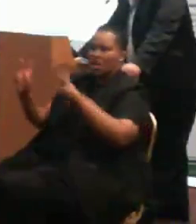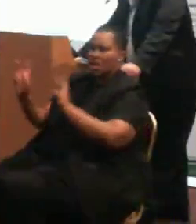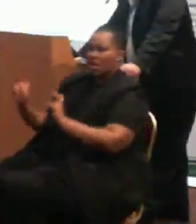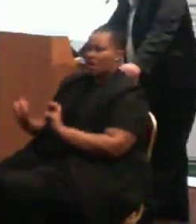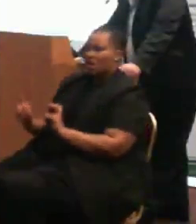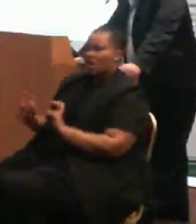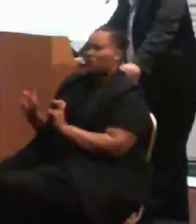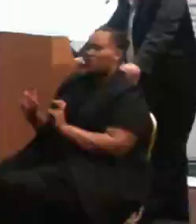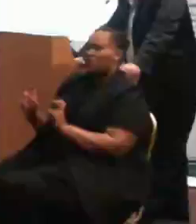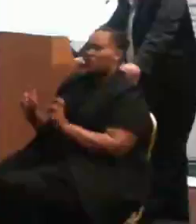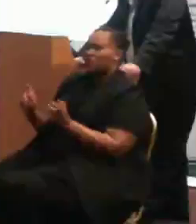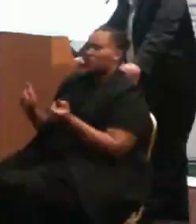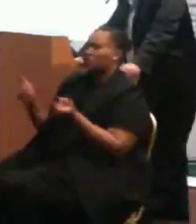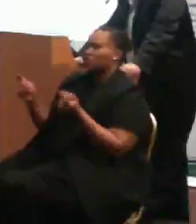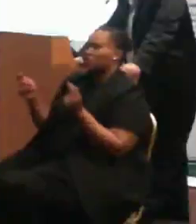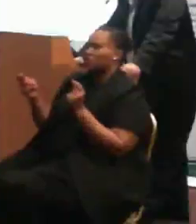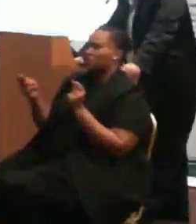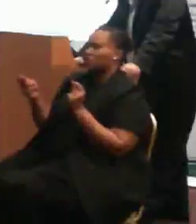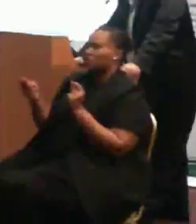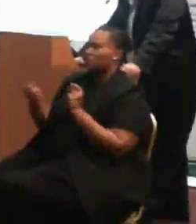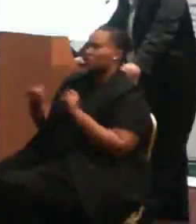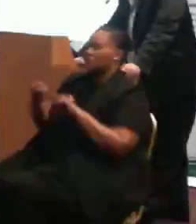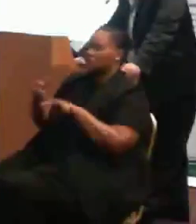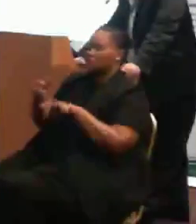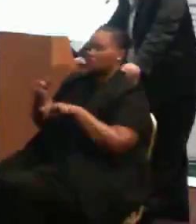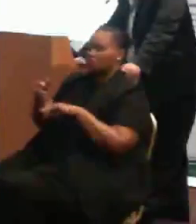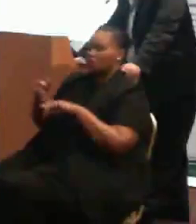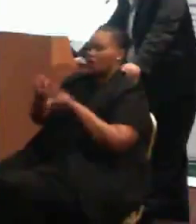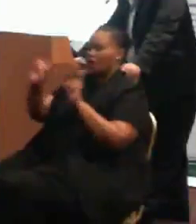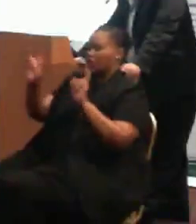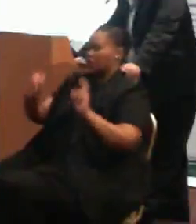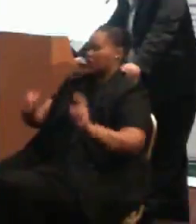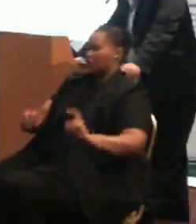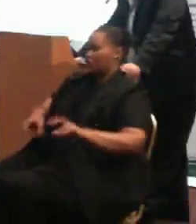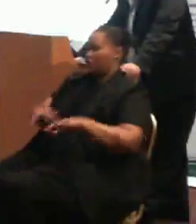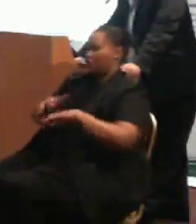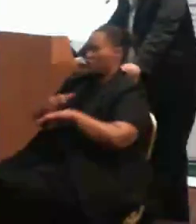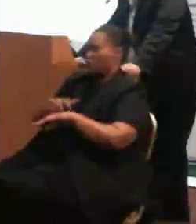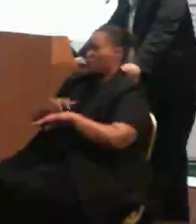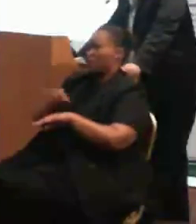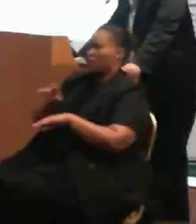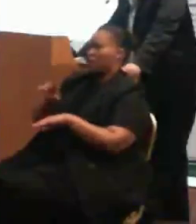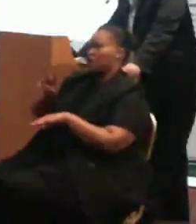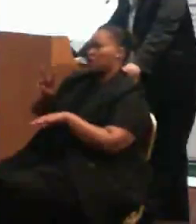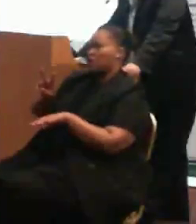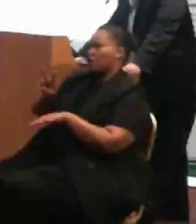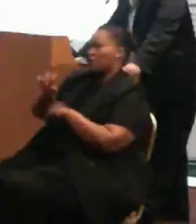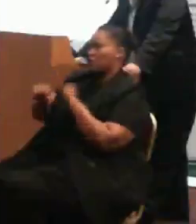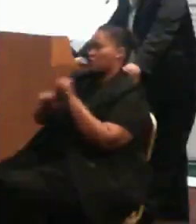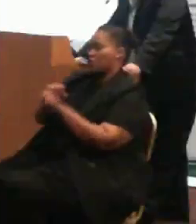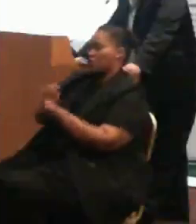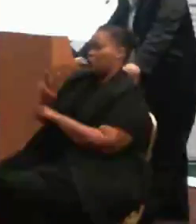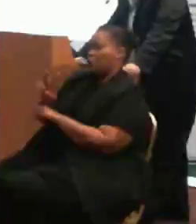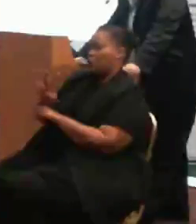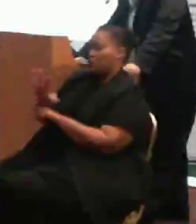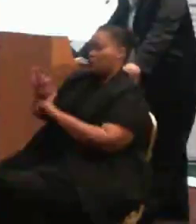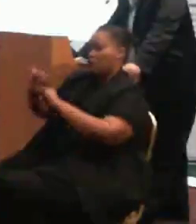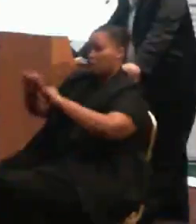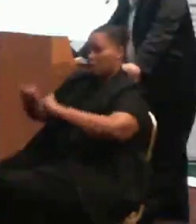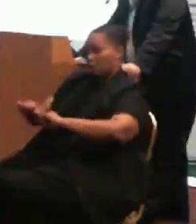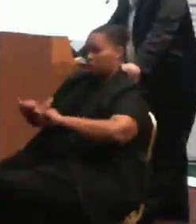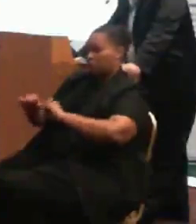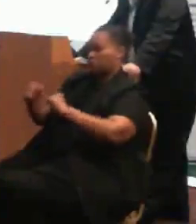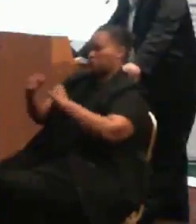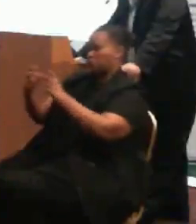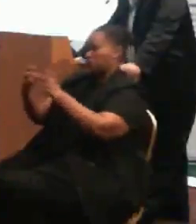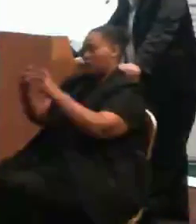to electrify the agricultural sector, they can enter into 25-year agreements, and Eskom will then provide